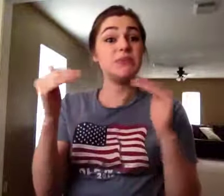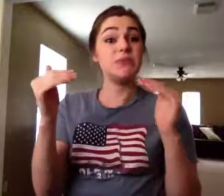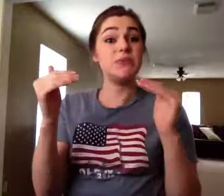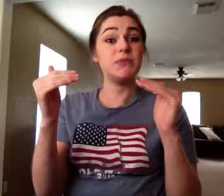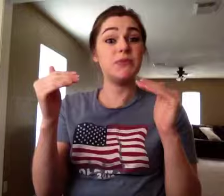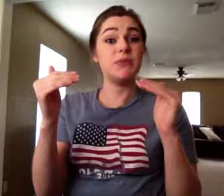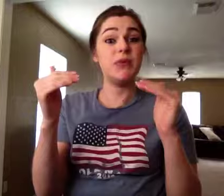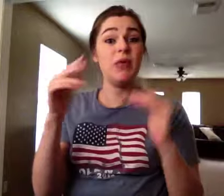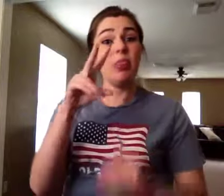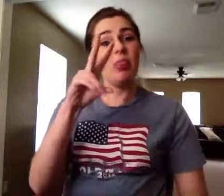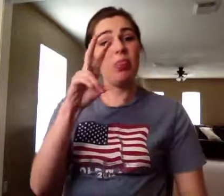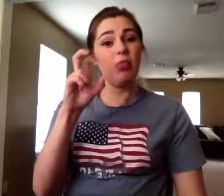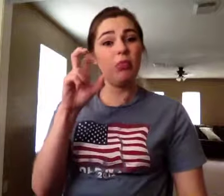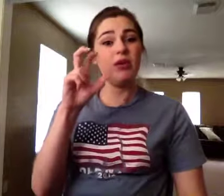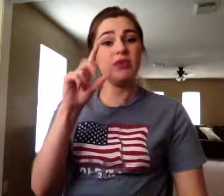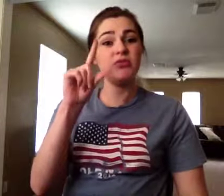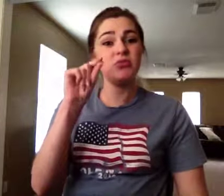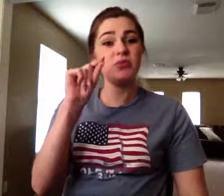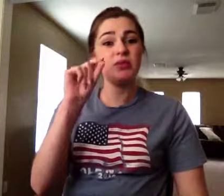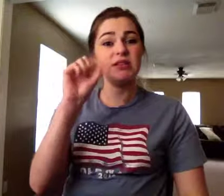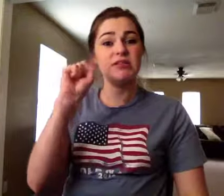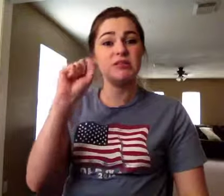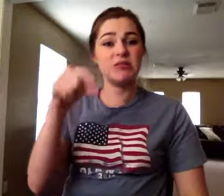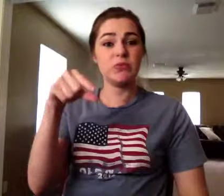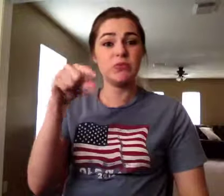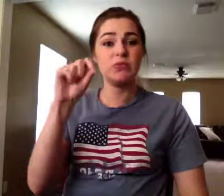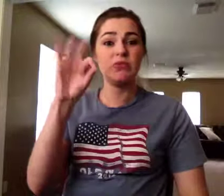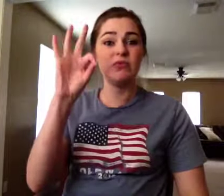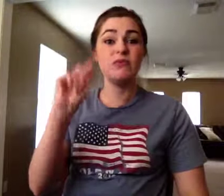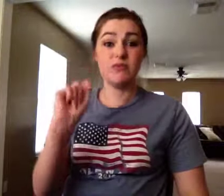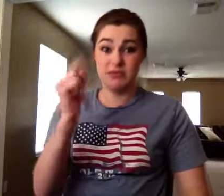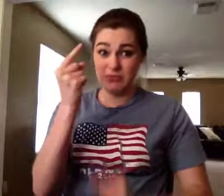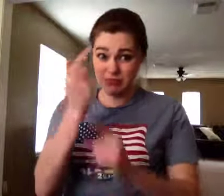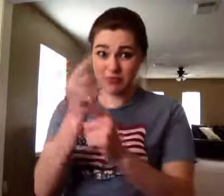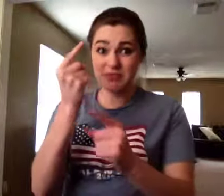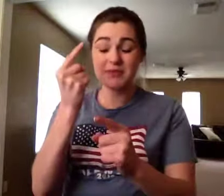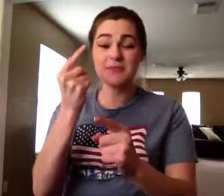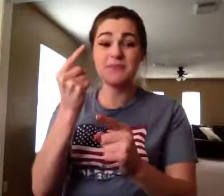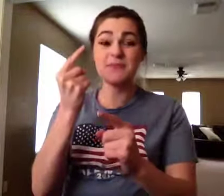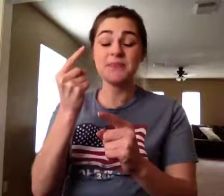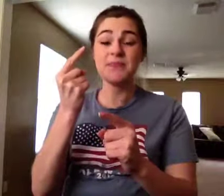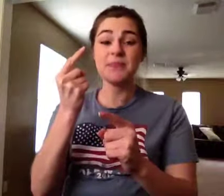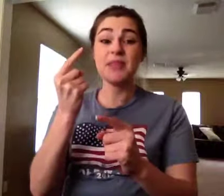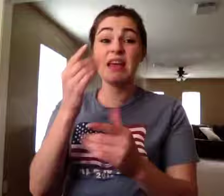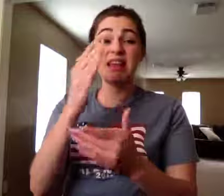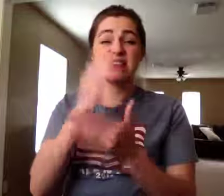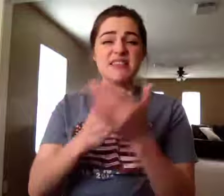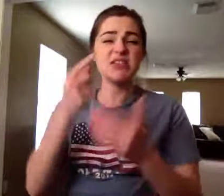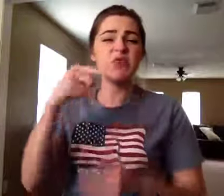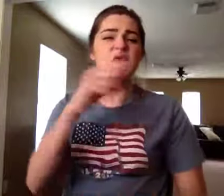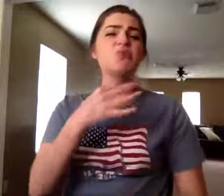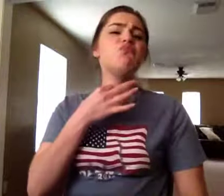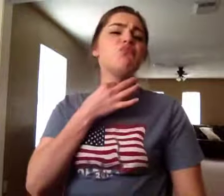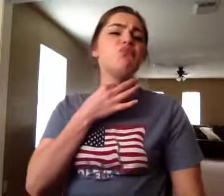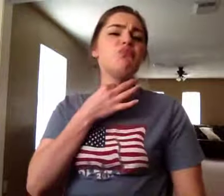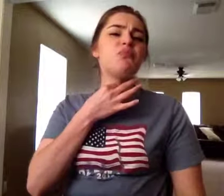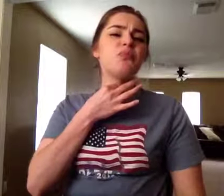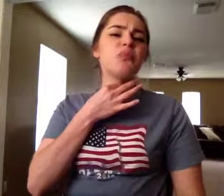is 320 square feet. Now I bet some of you might be wondering to yourselves, where are we going to put the